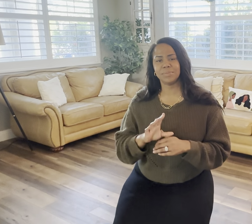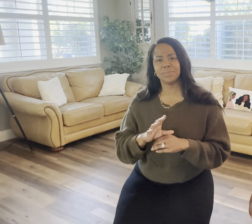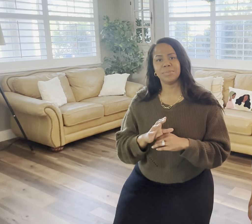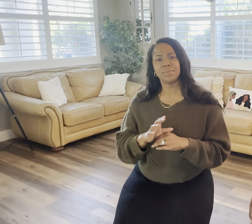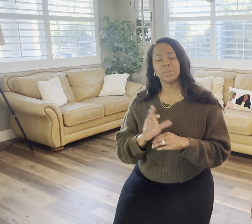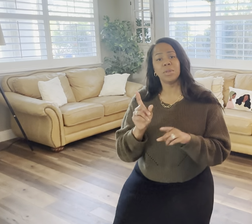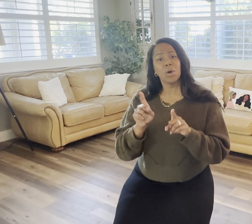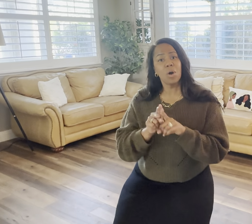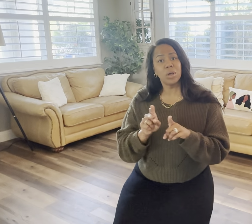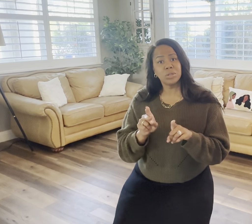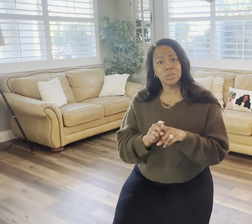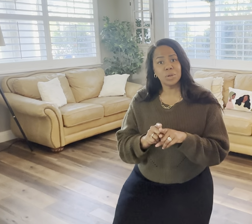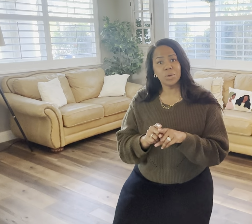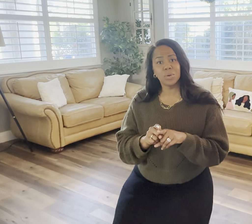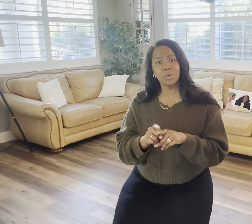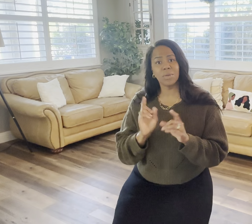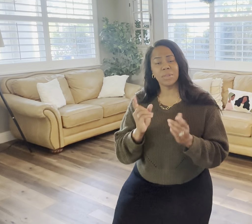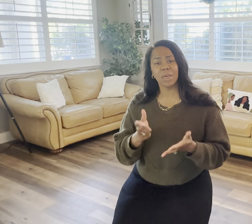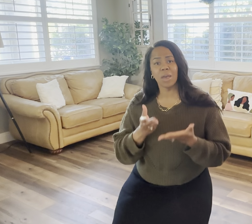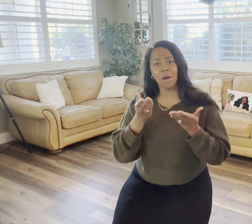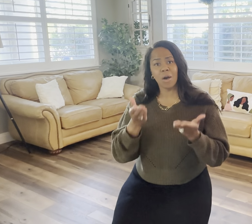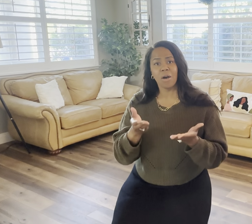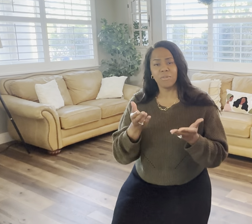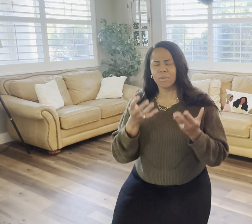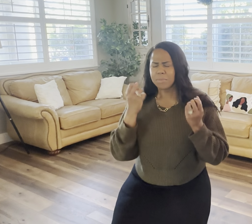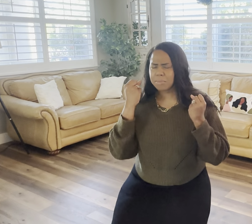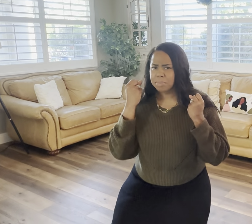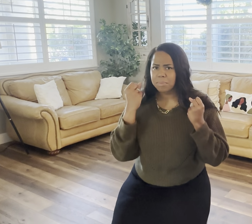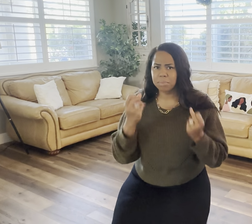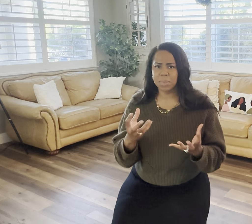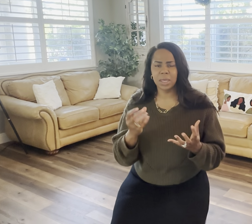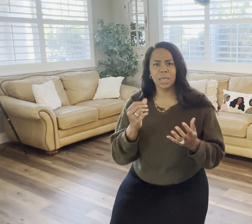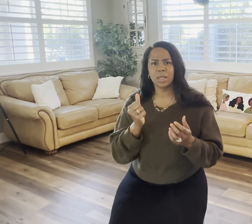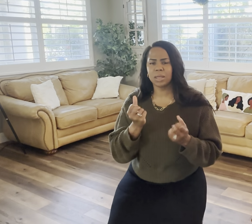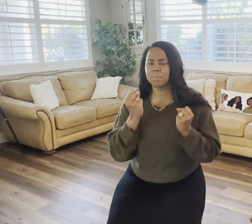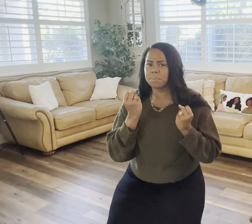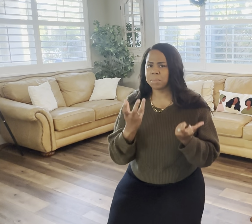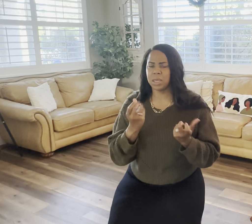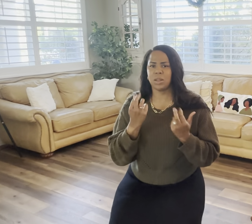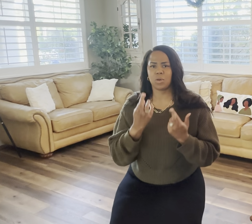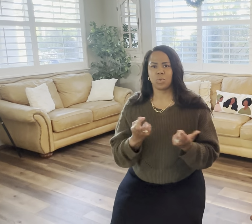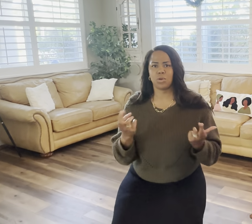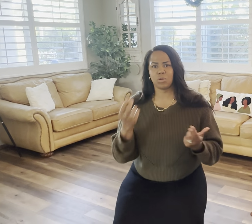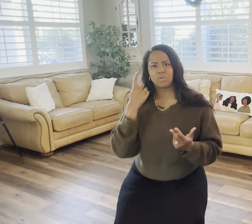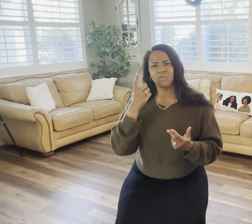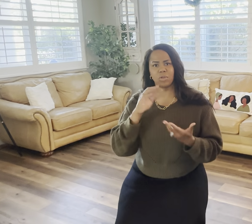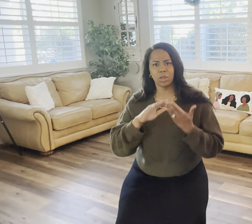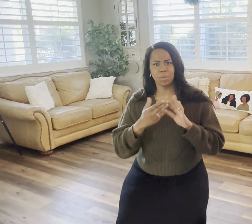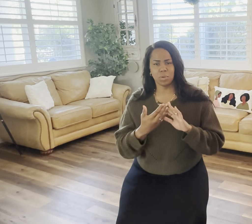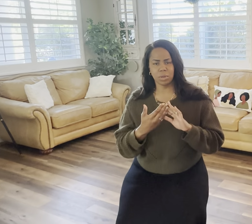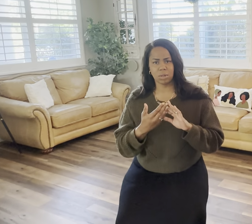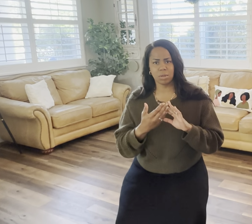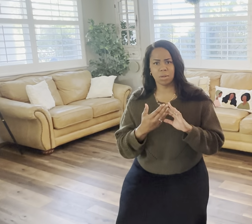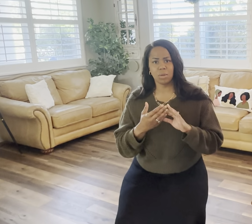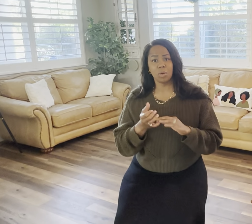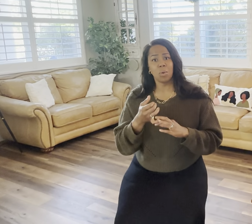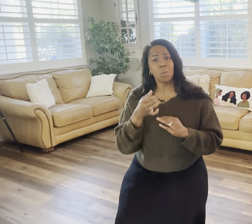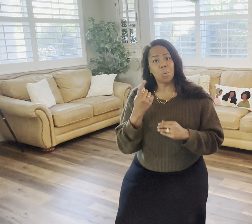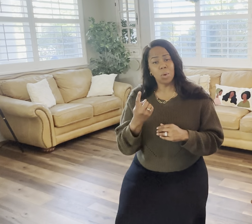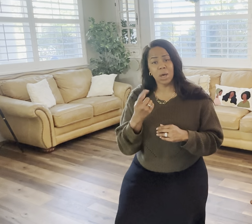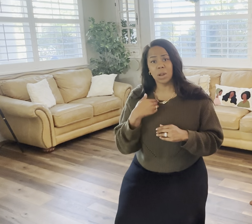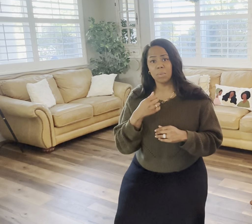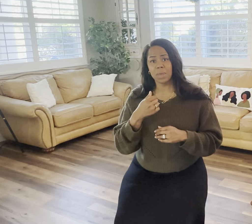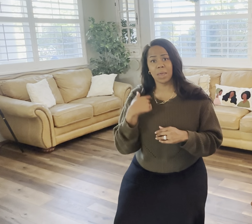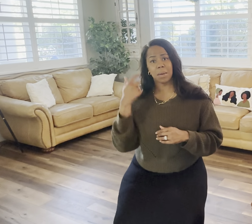This church also offers many resources for the community. One being mental